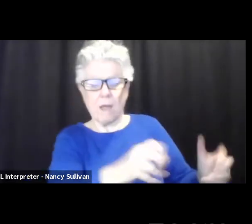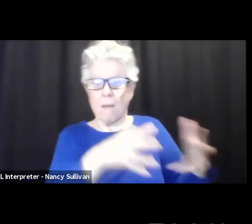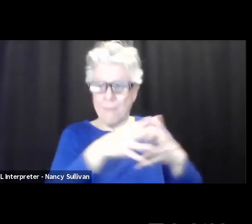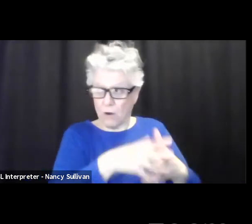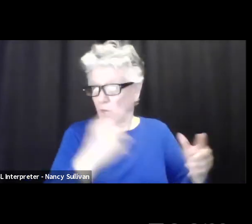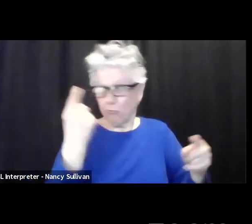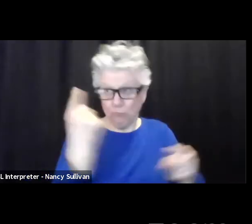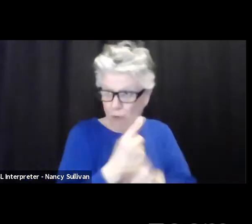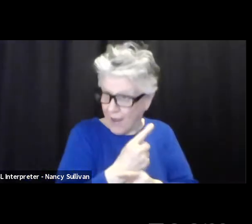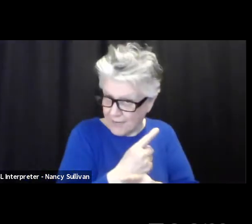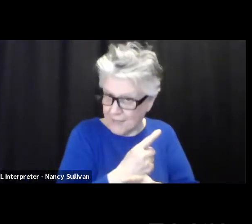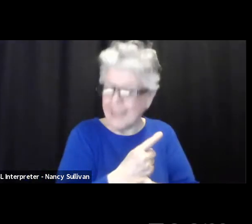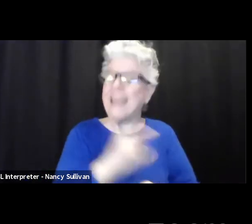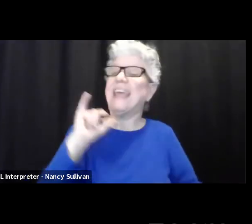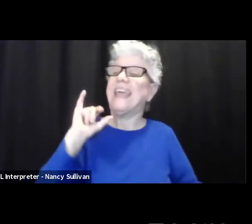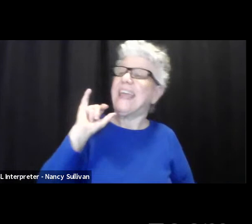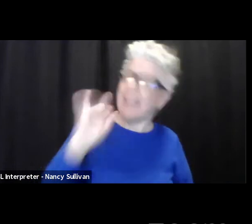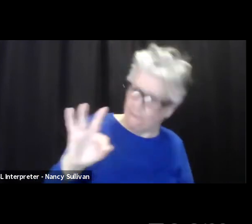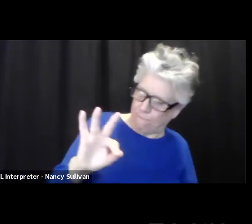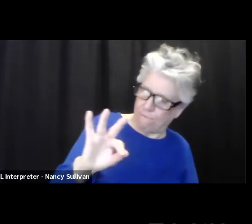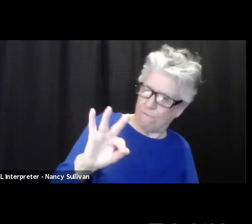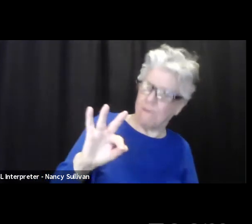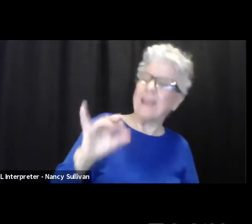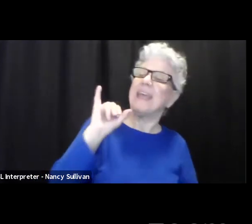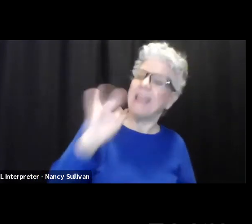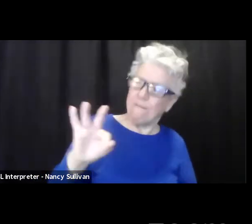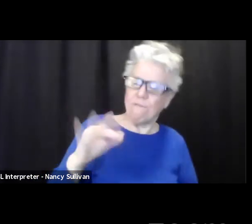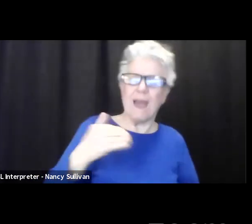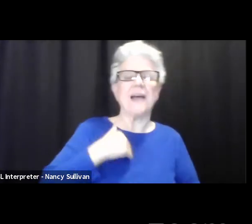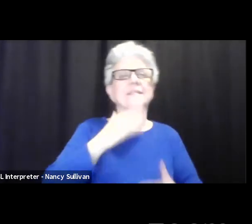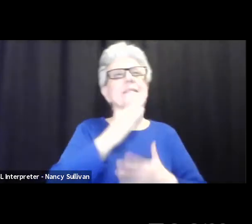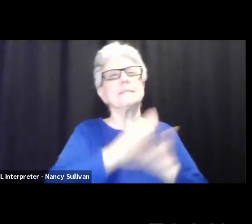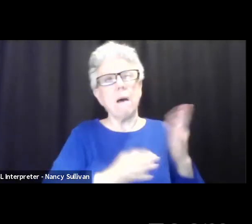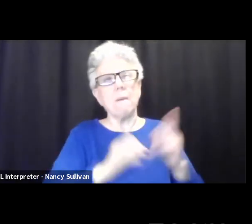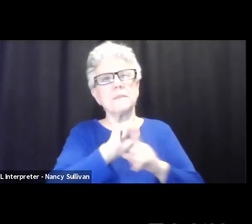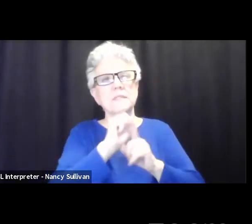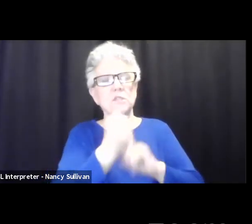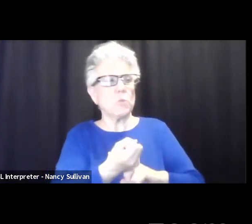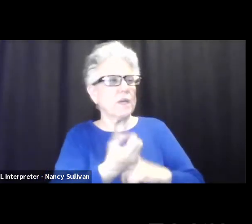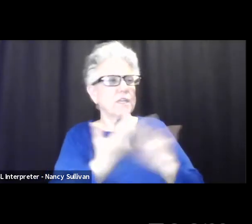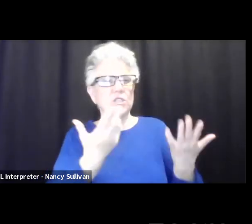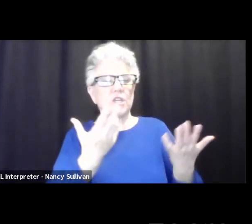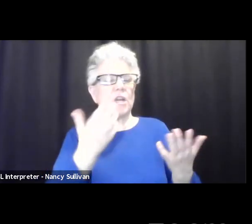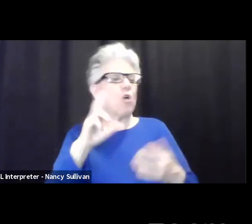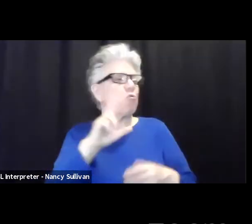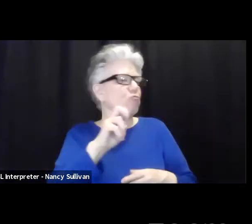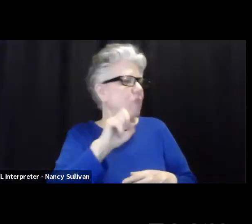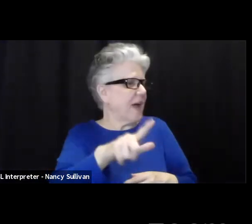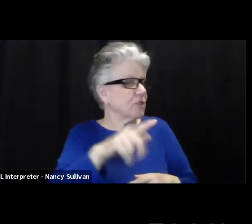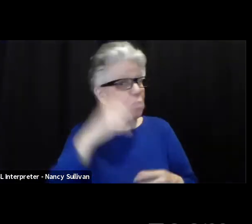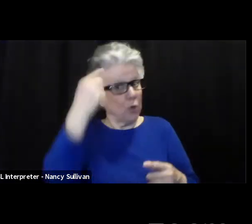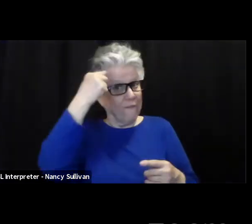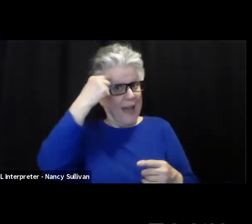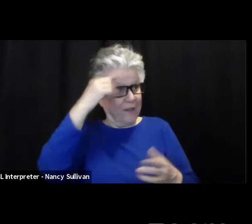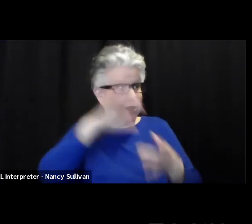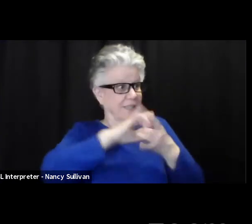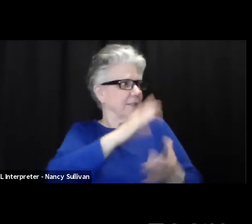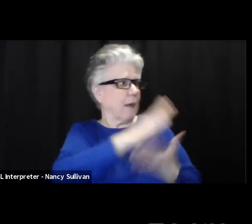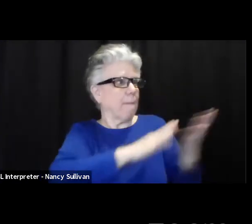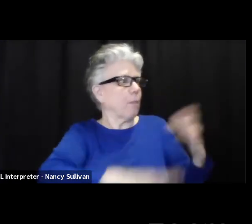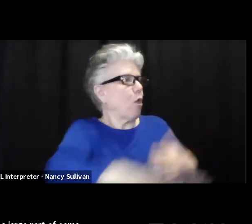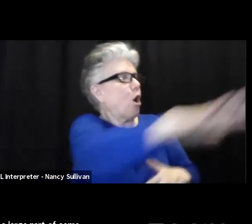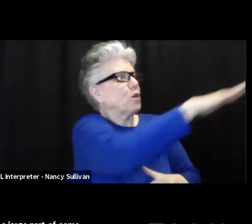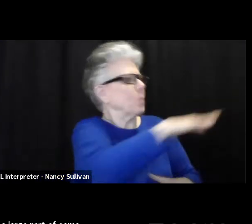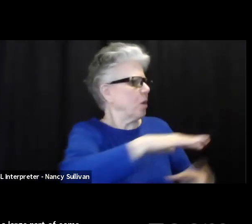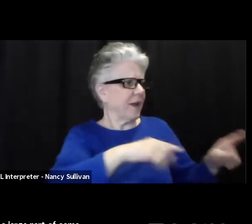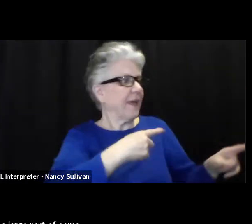namely, if there was some unfathomable circumstance where the rational faculties of a large part of some population were